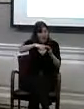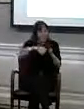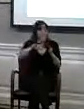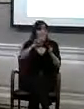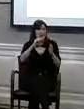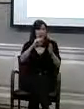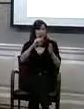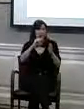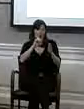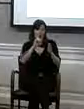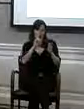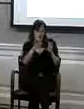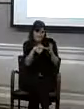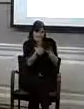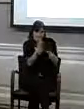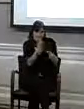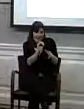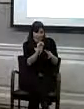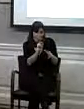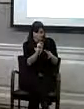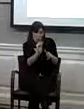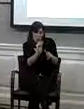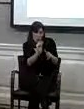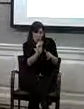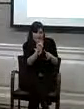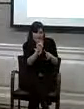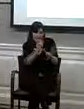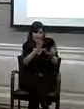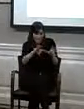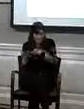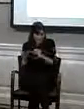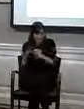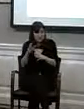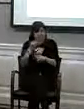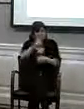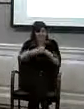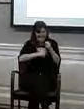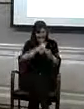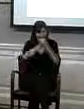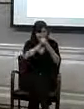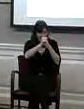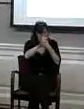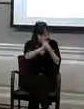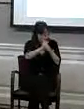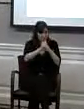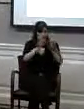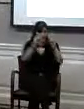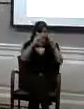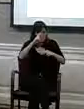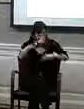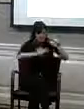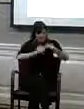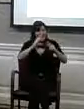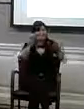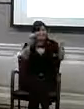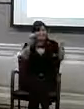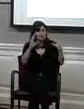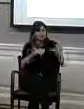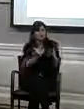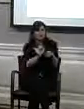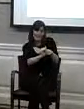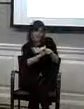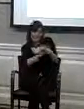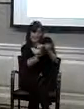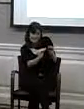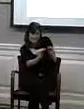East, including 10 years of education leadership, institution building, and teacher training in post-war Lebanon. She comes to the